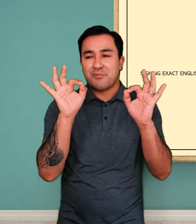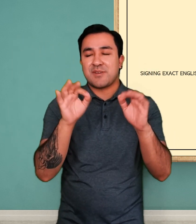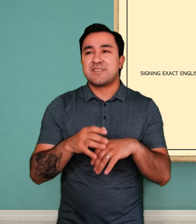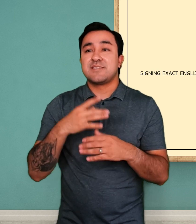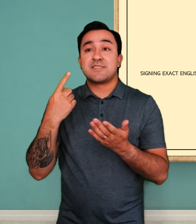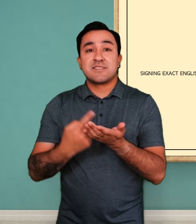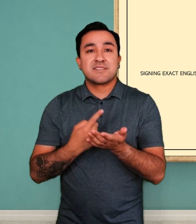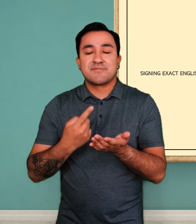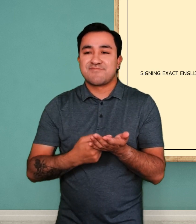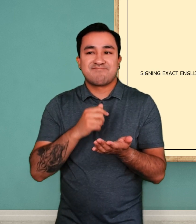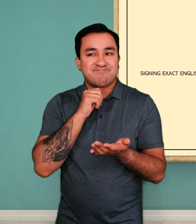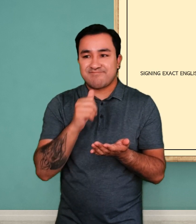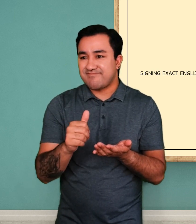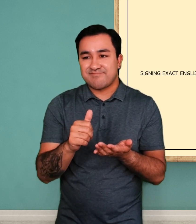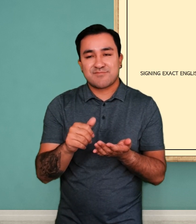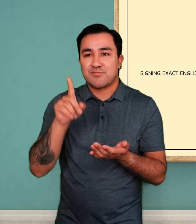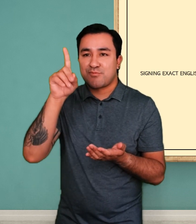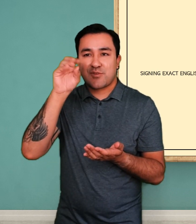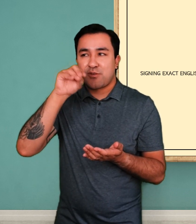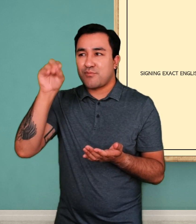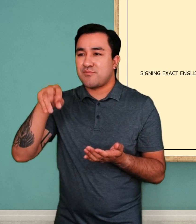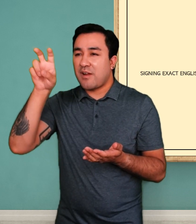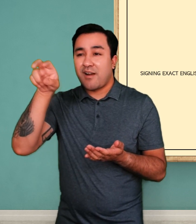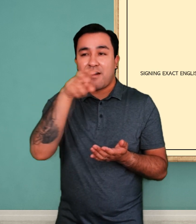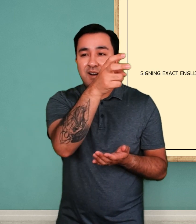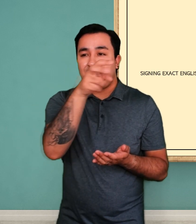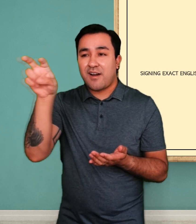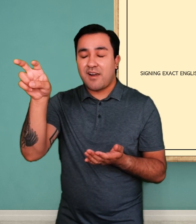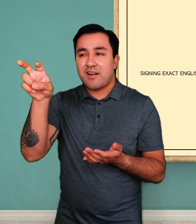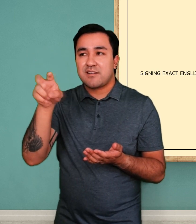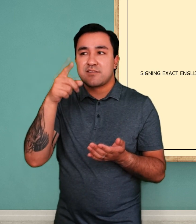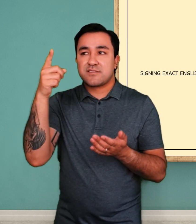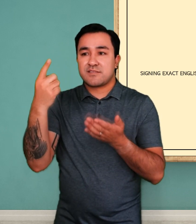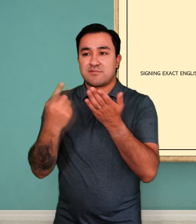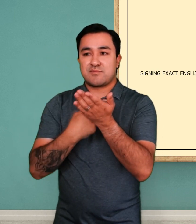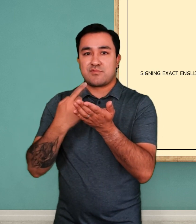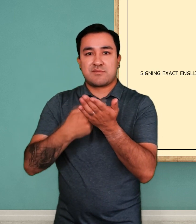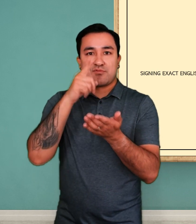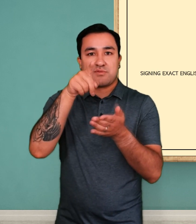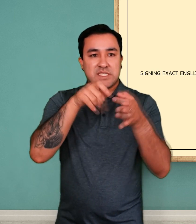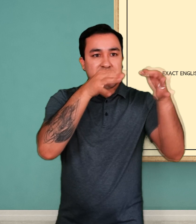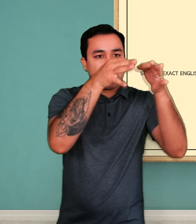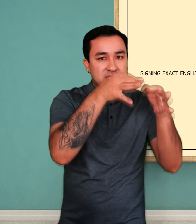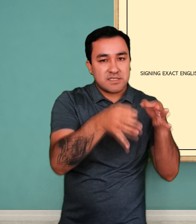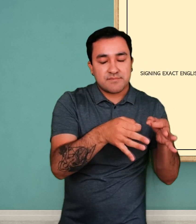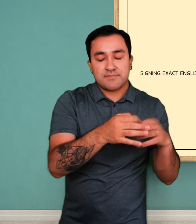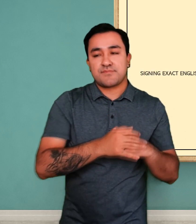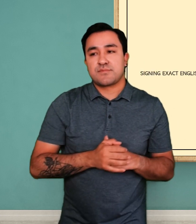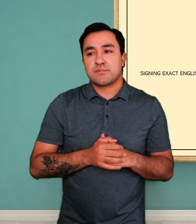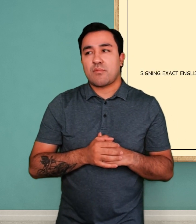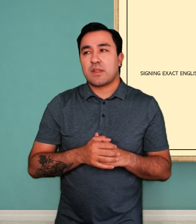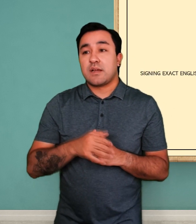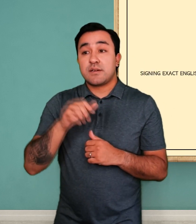do not always have a direct translation. An example of this would be the same example discussed in the SEE